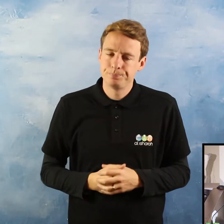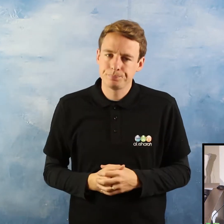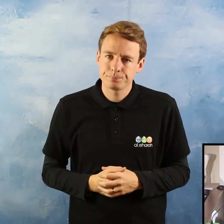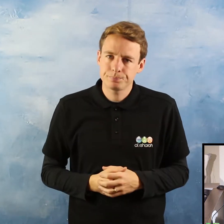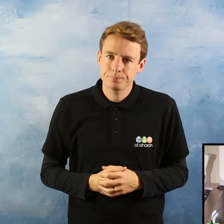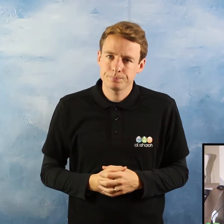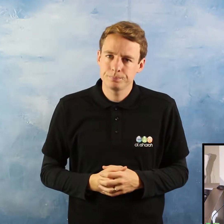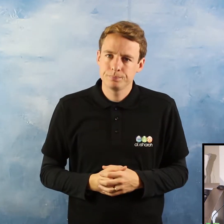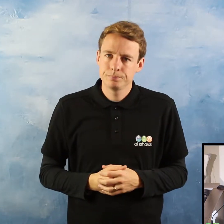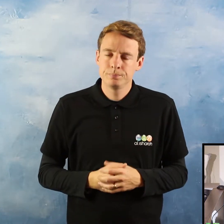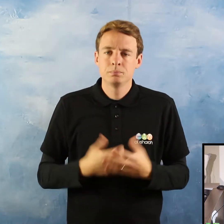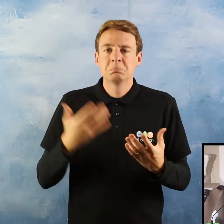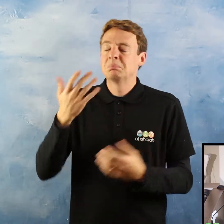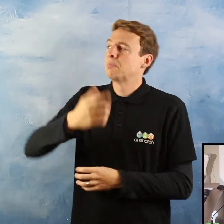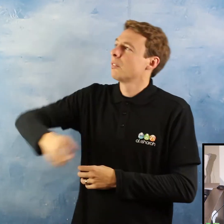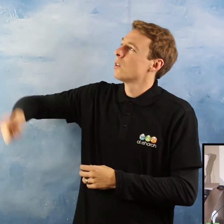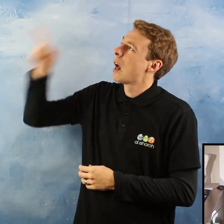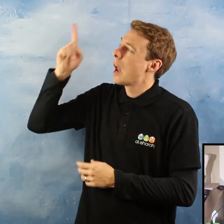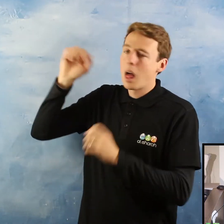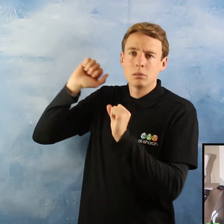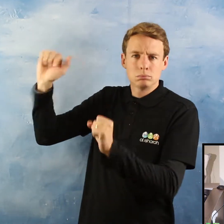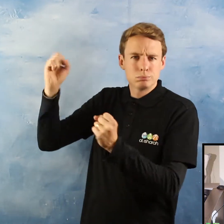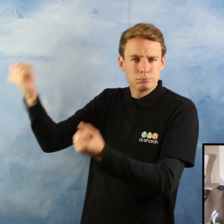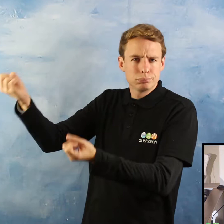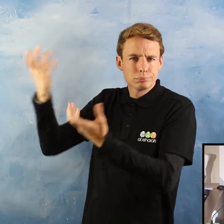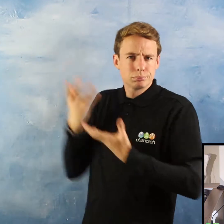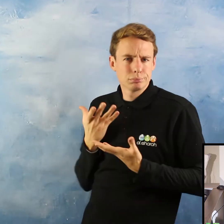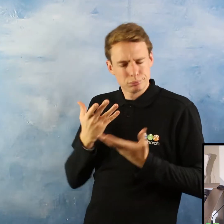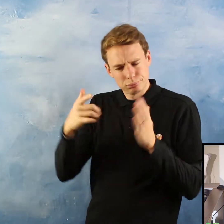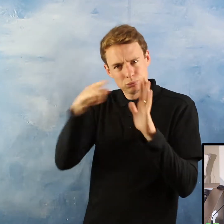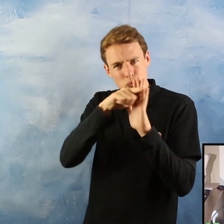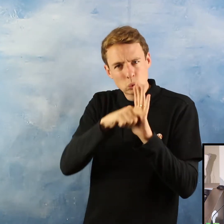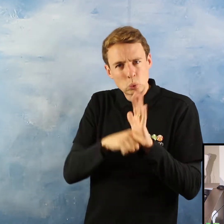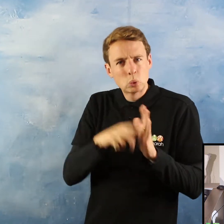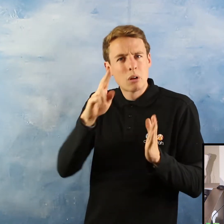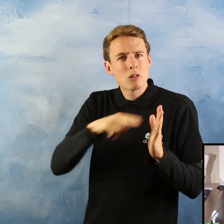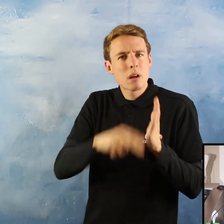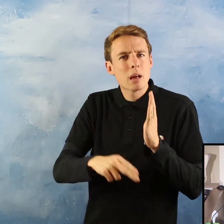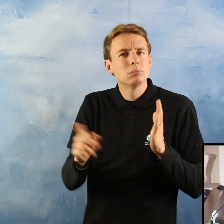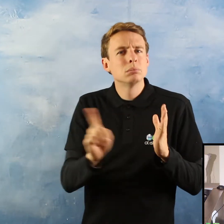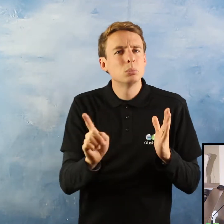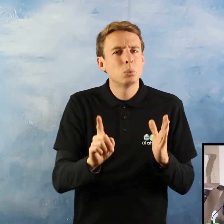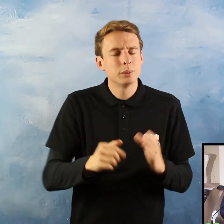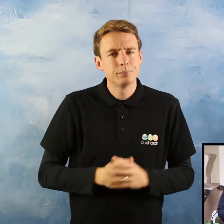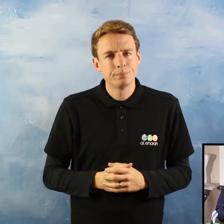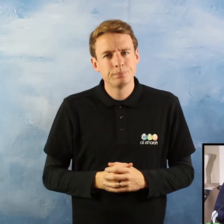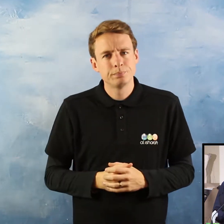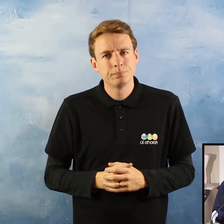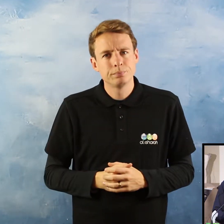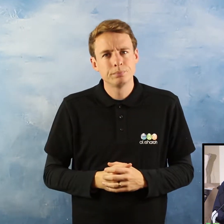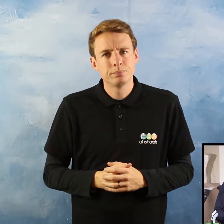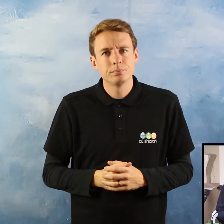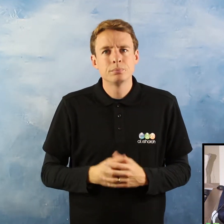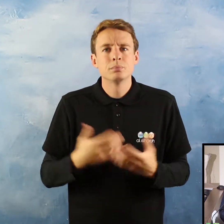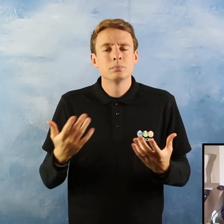Now, what things Allah subhanahu wa ta'ala made haram for us? The verse I have recited,